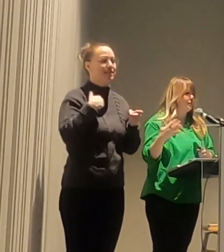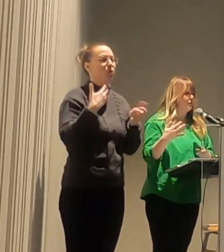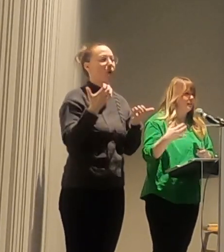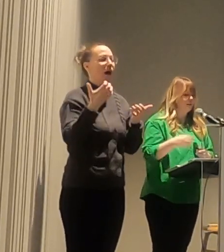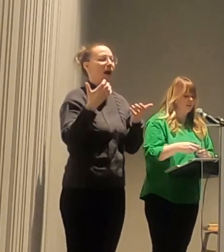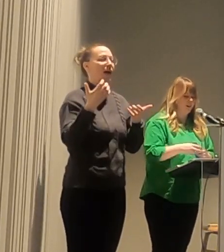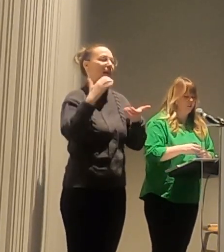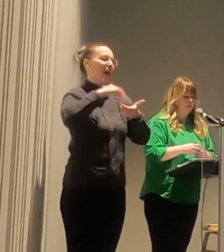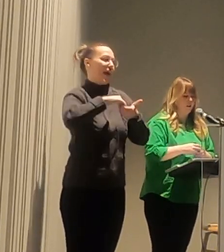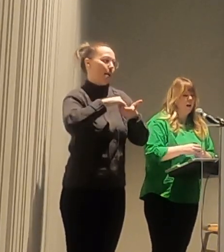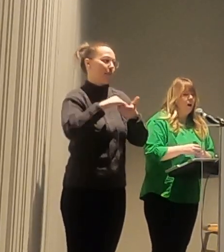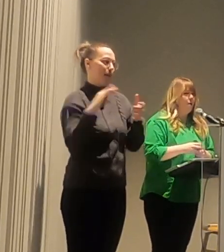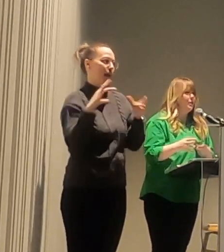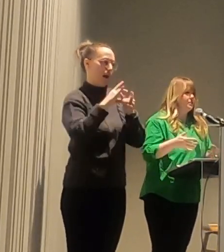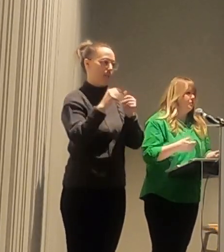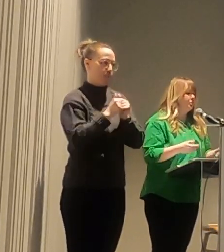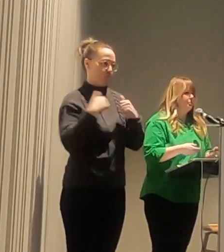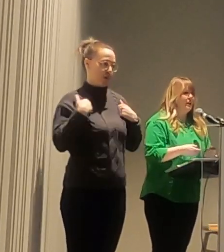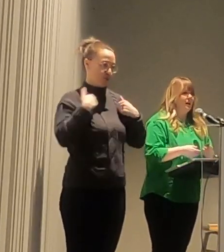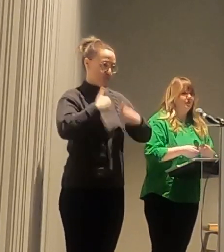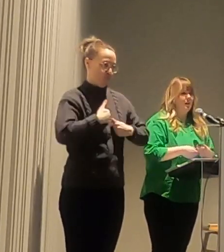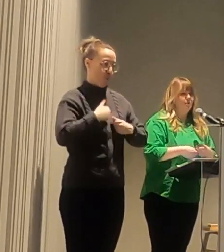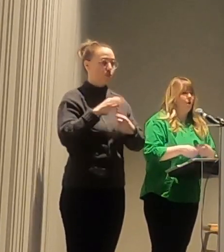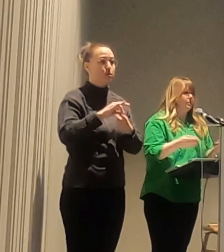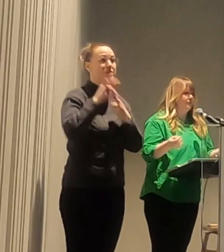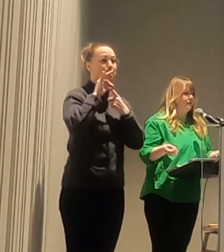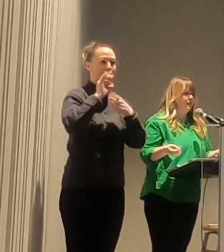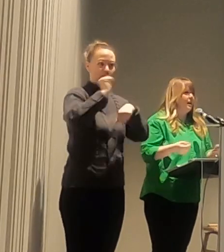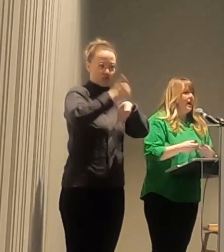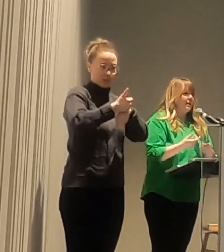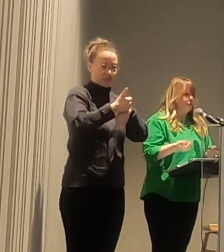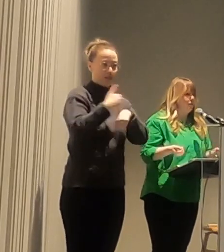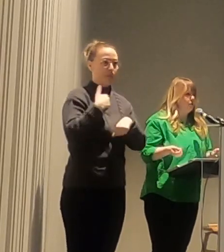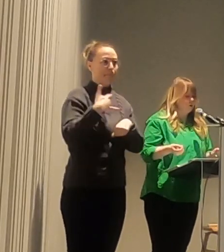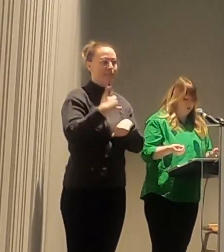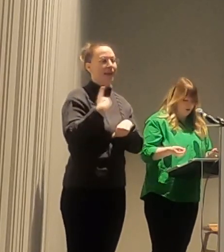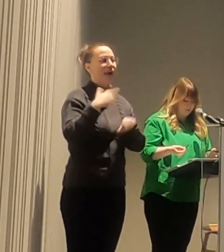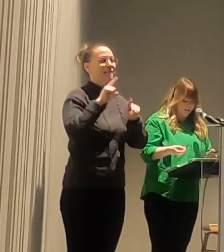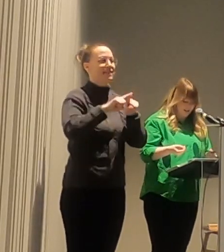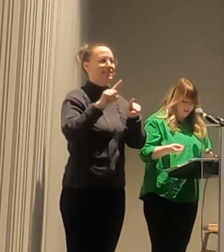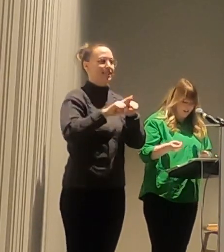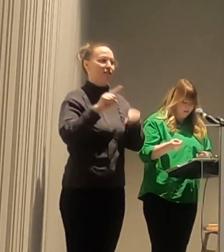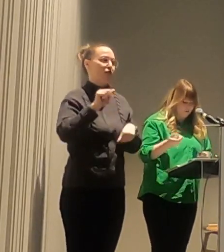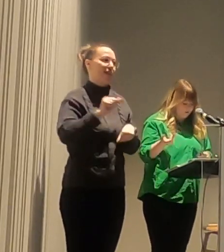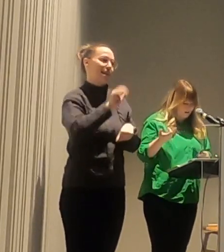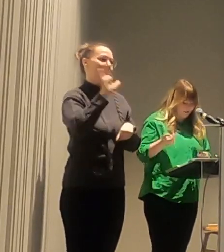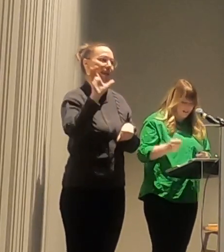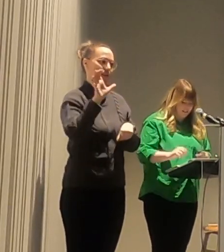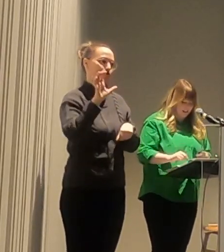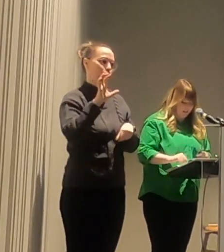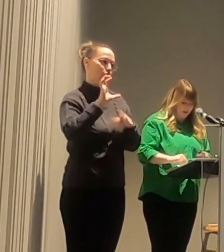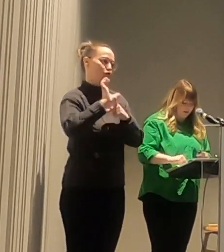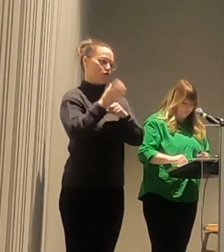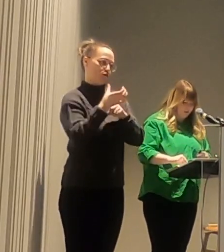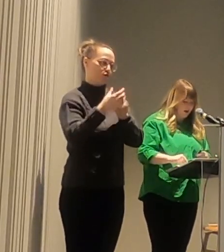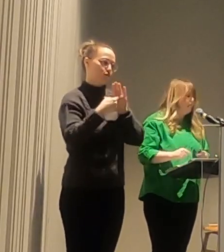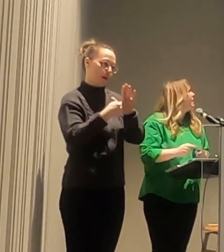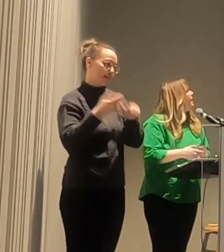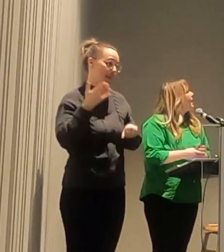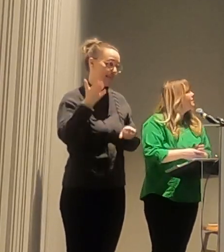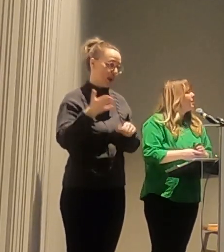sort of a special installation, whereas usually we have all different Asian cultures represented in